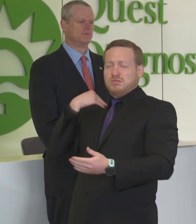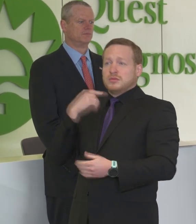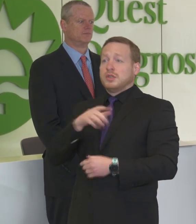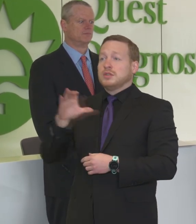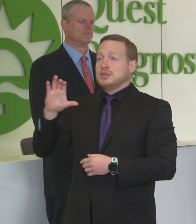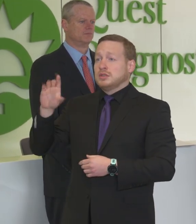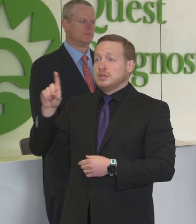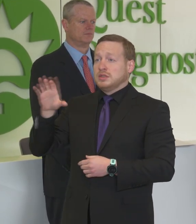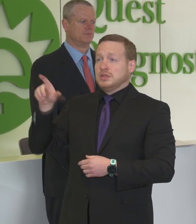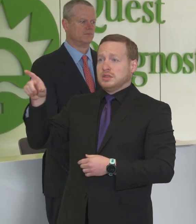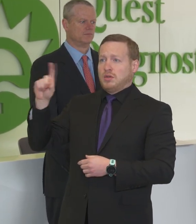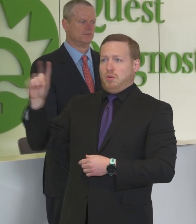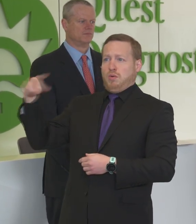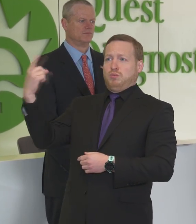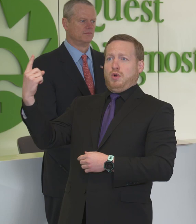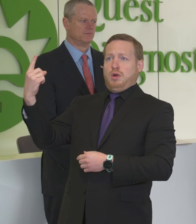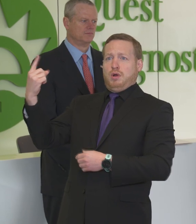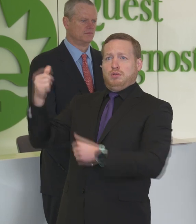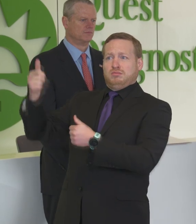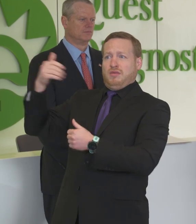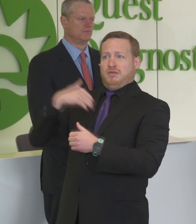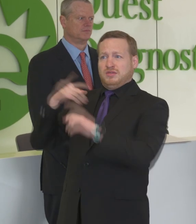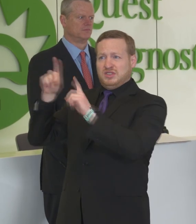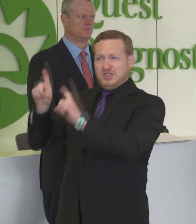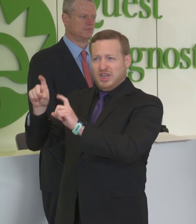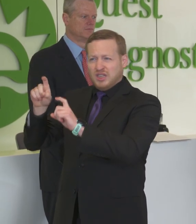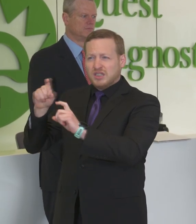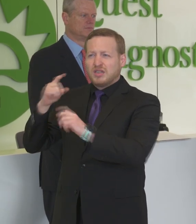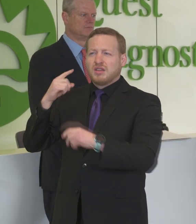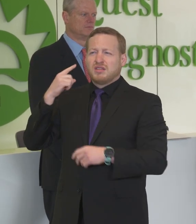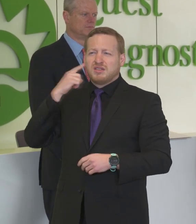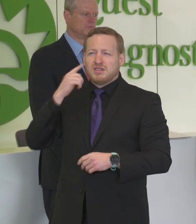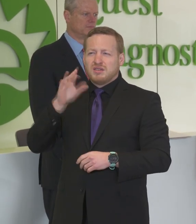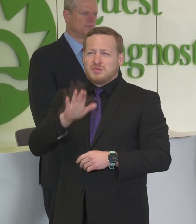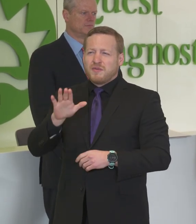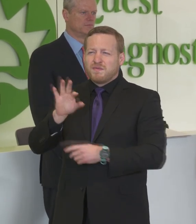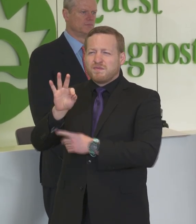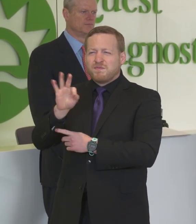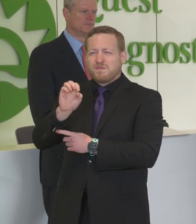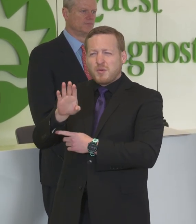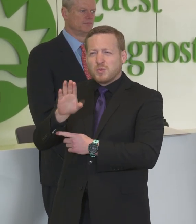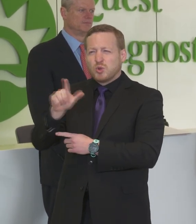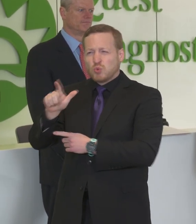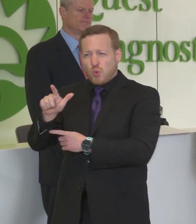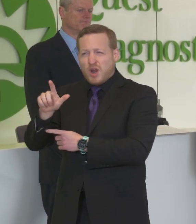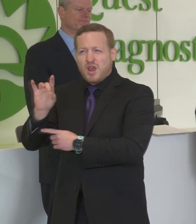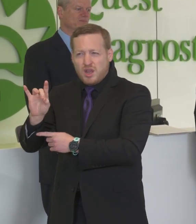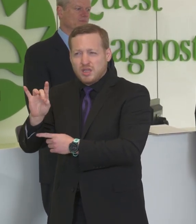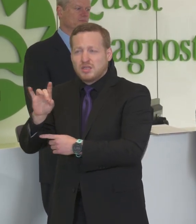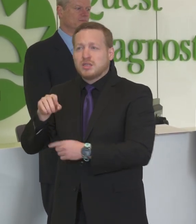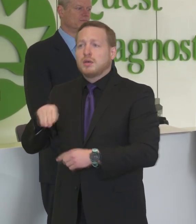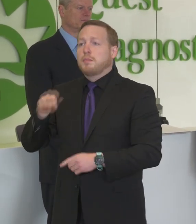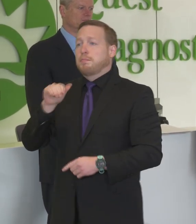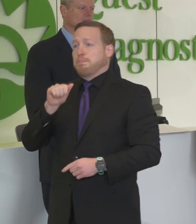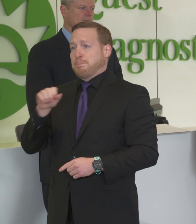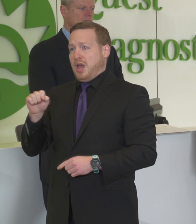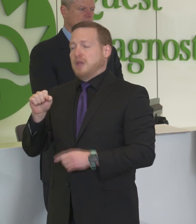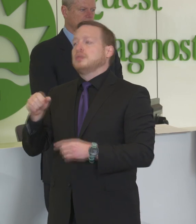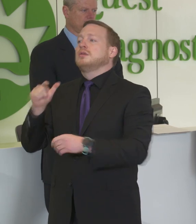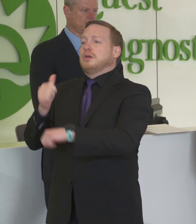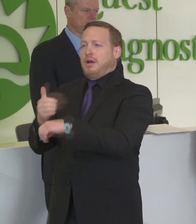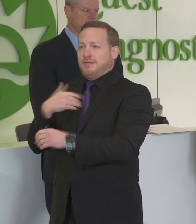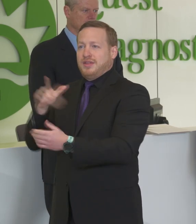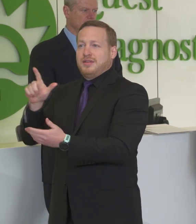And then our state lab on, I think it was February 28th, the days are sort of blurring together, our state lab got approval